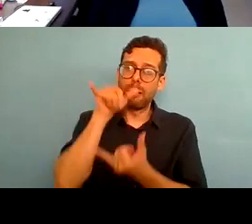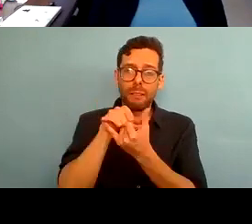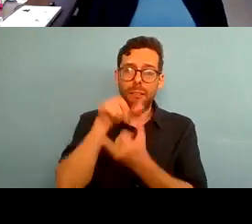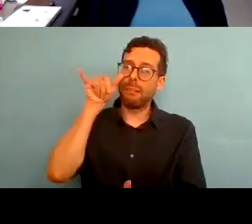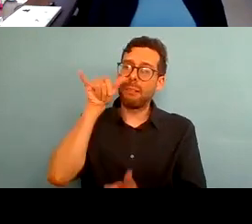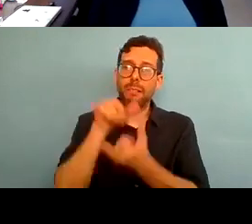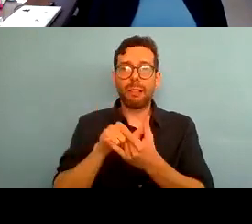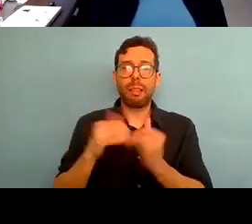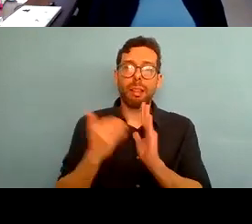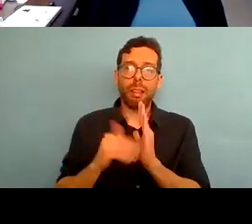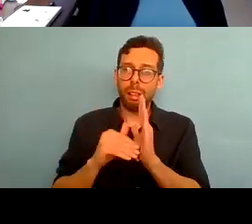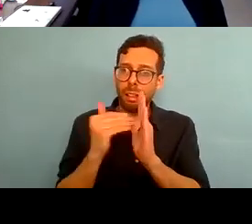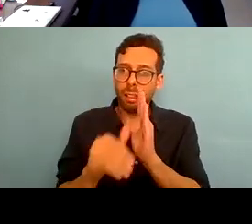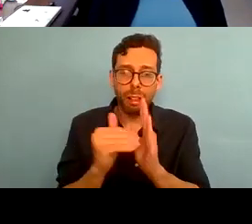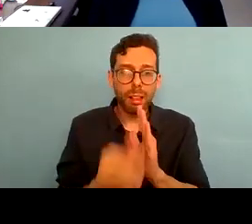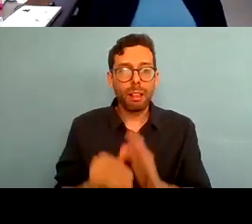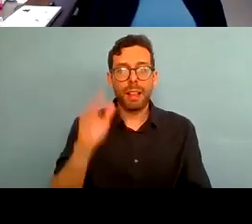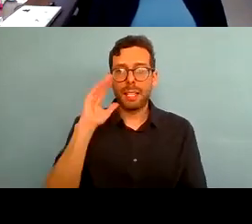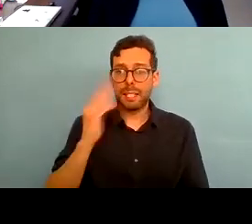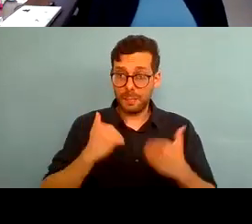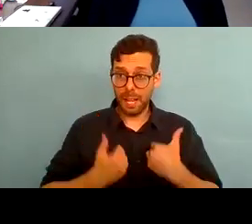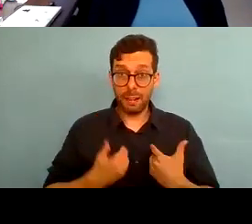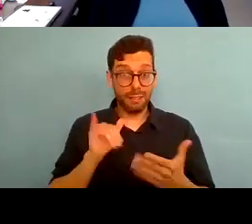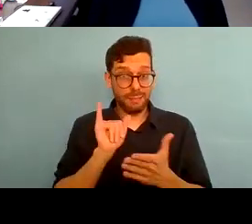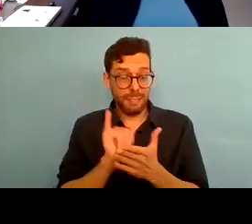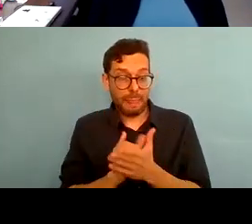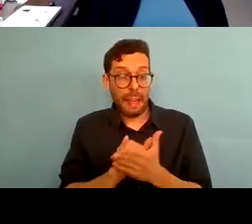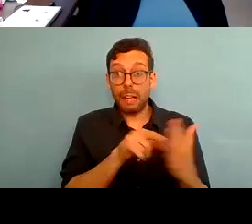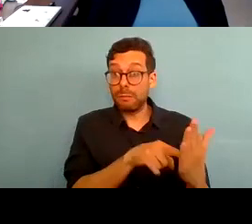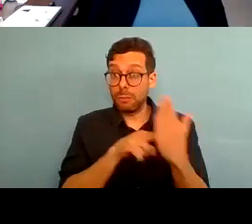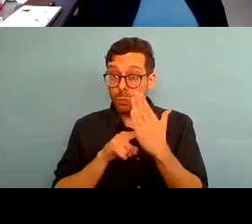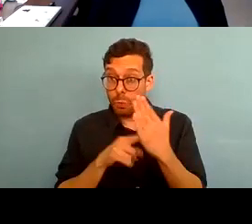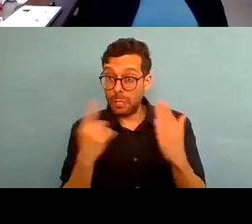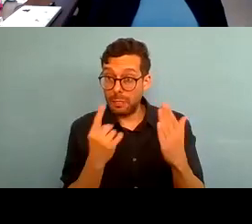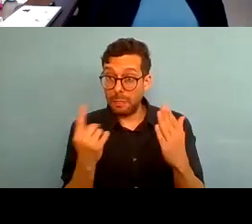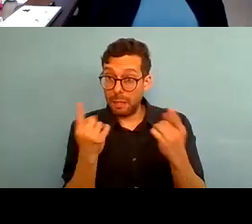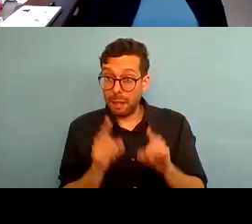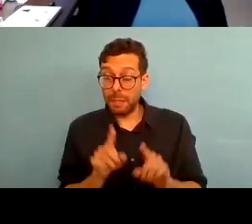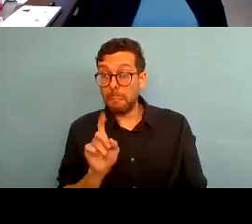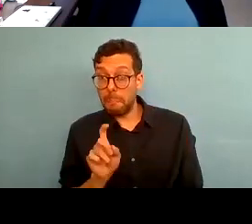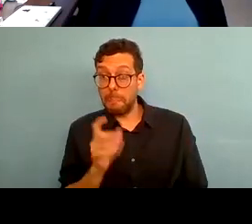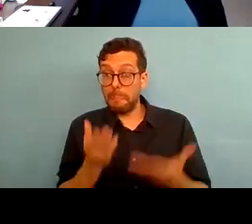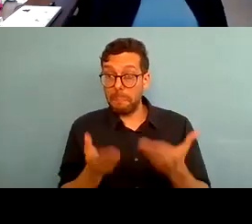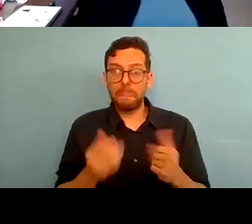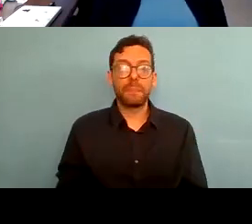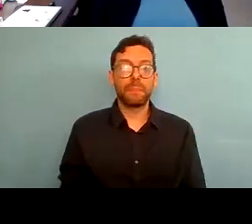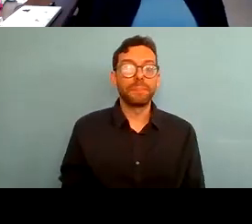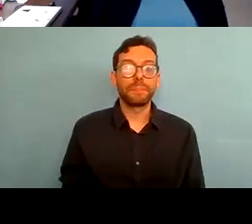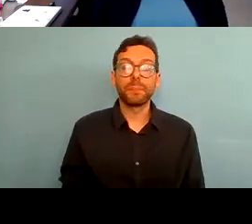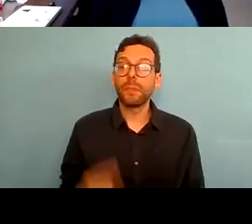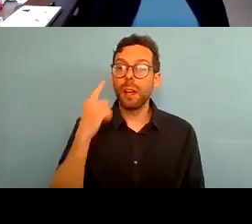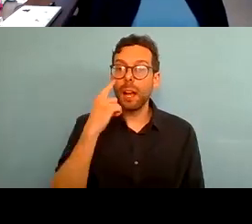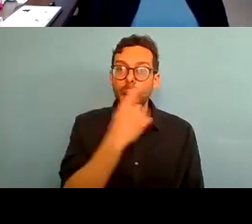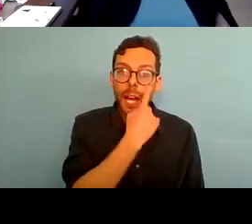and they seem really tired, right? Is that a clue to something that could be going on? What about itchy, watery eyes or